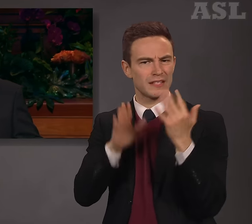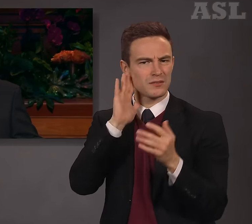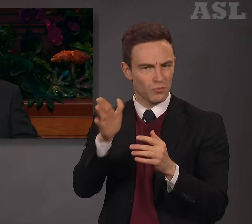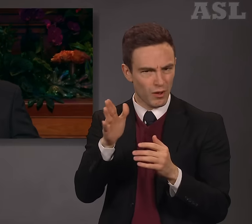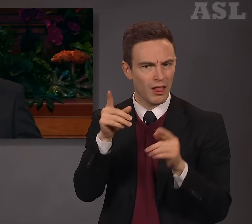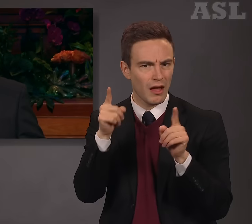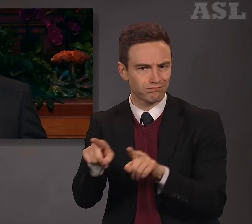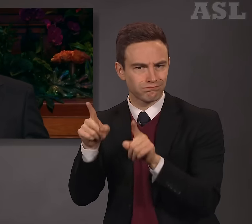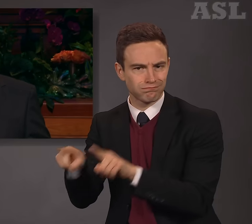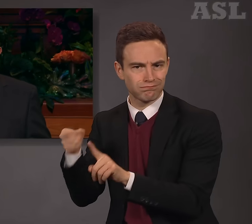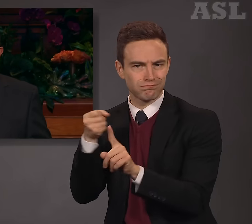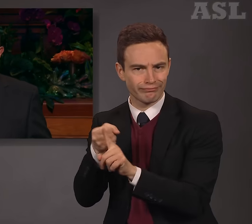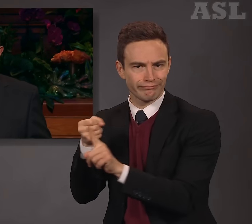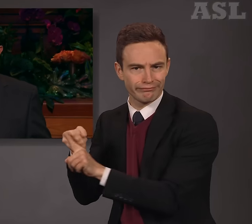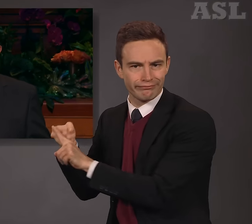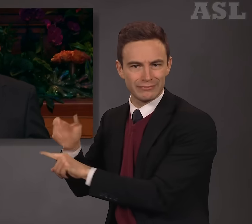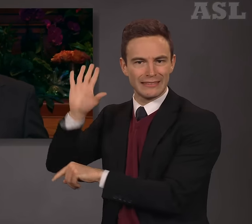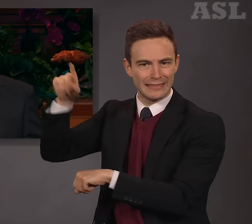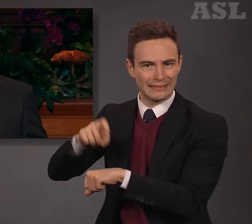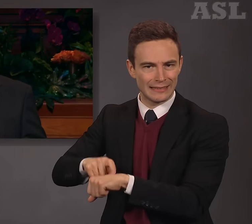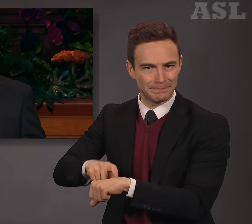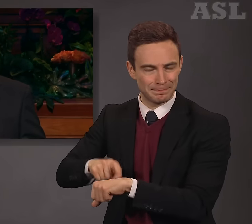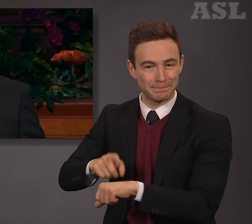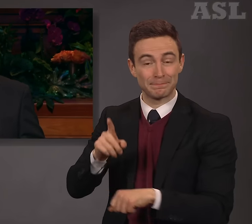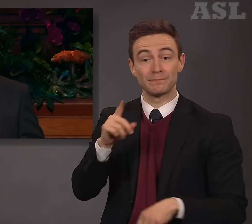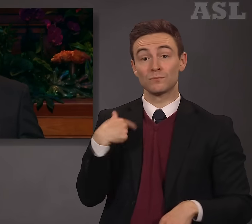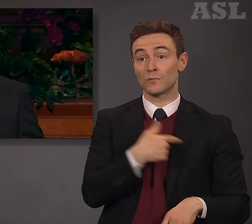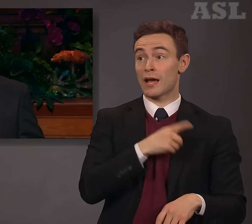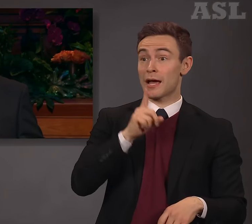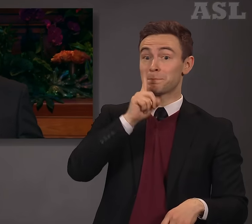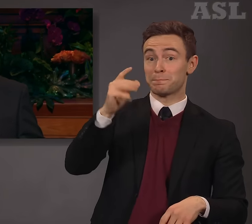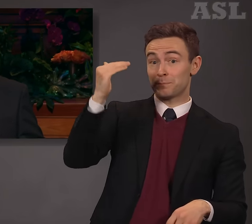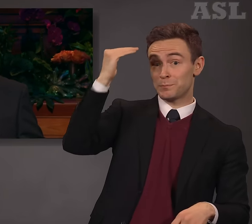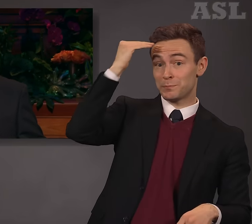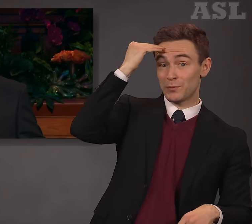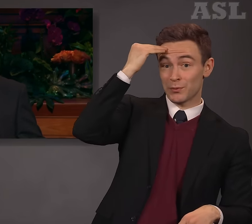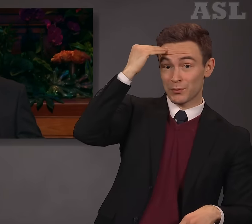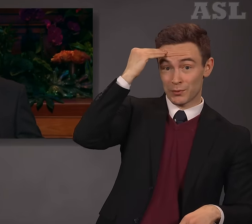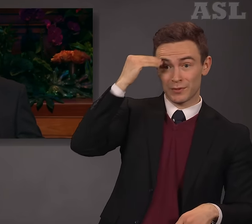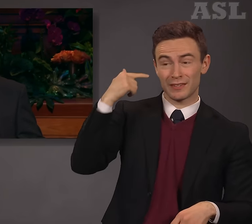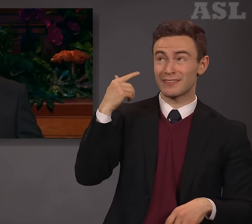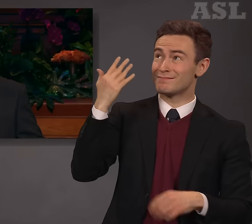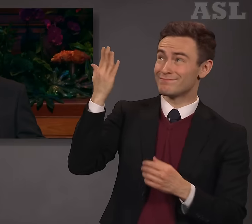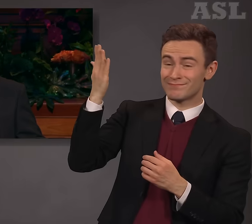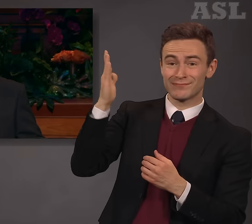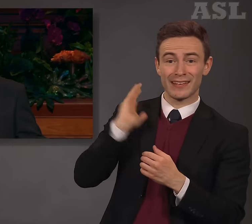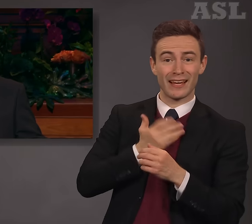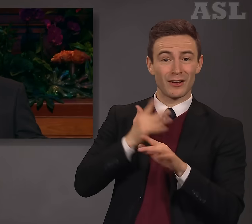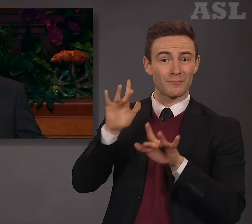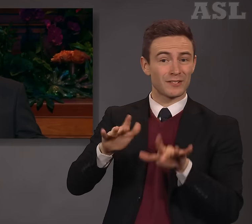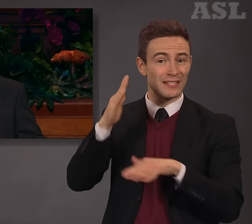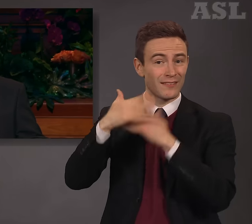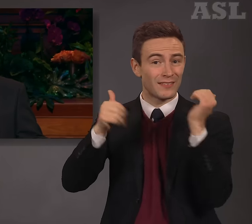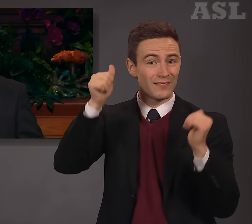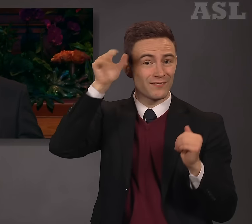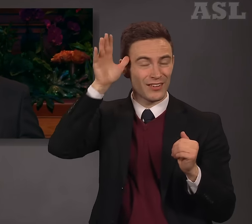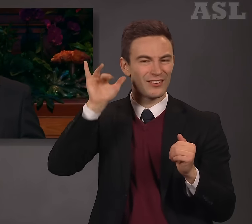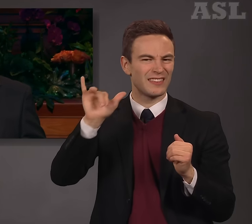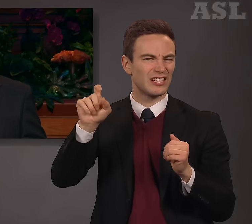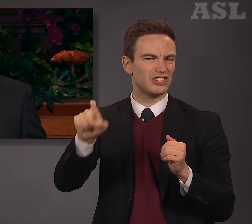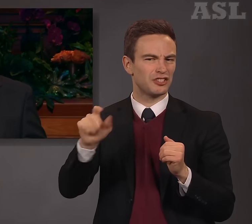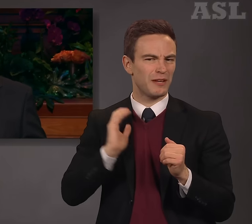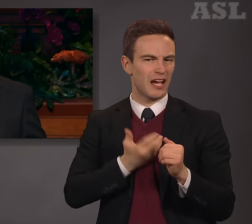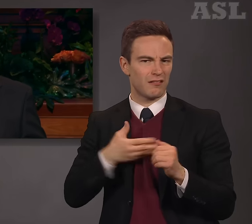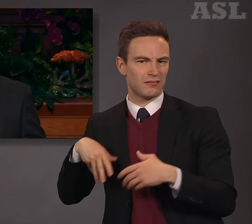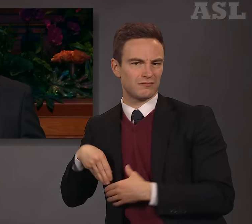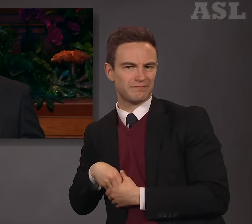time. The certainty of knowing that we are children of a loving and merciful Heavenly Father should be the motivation